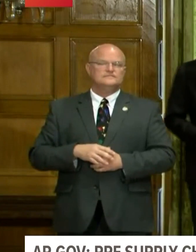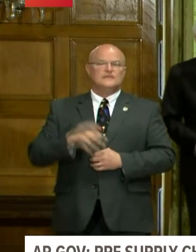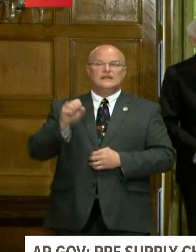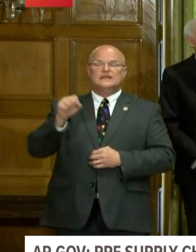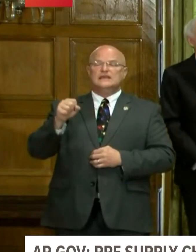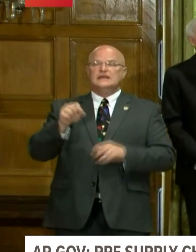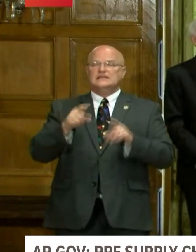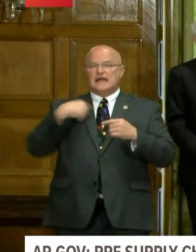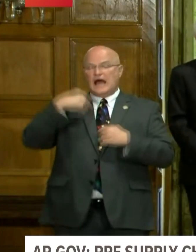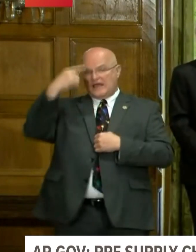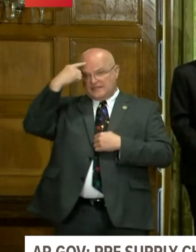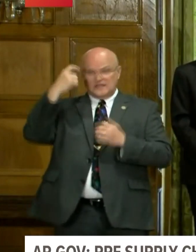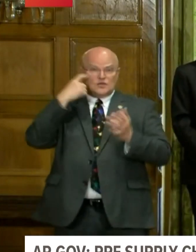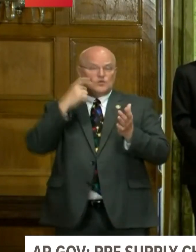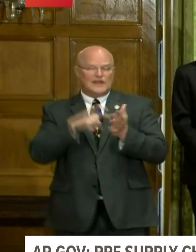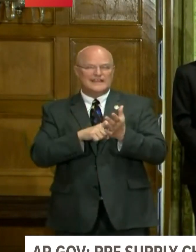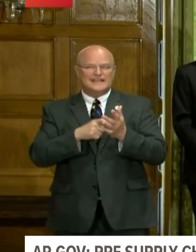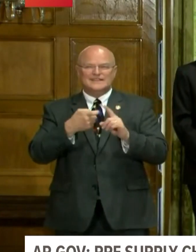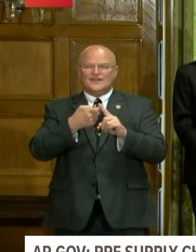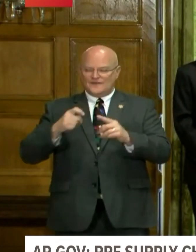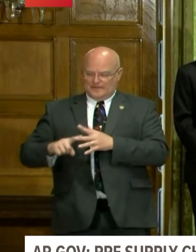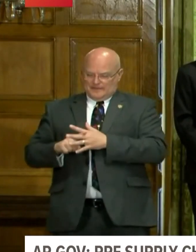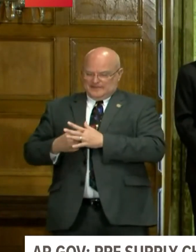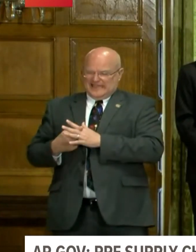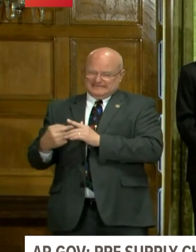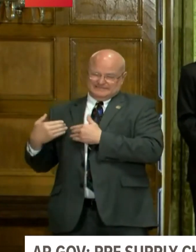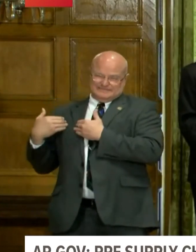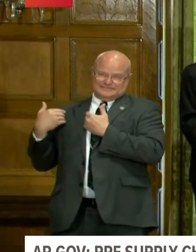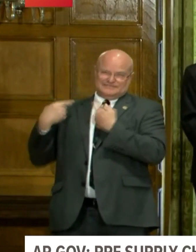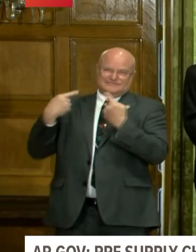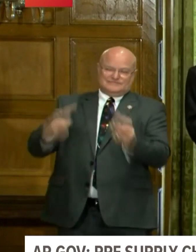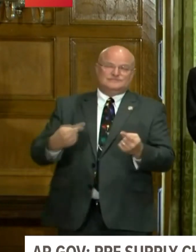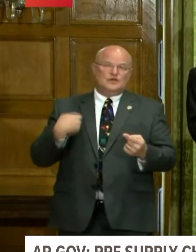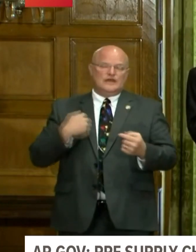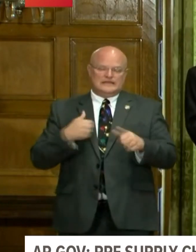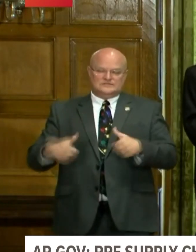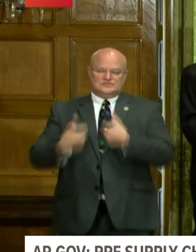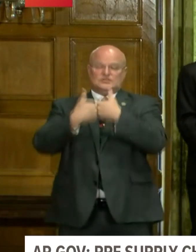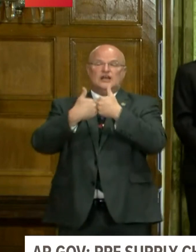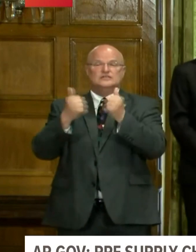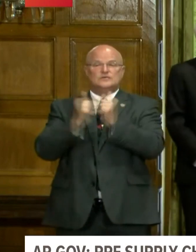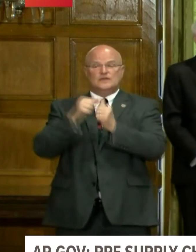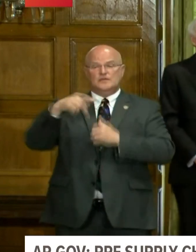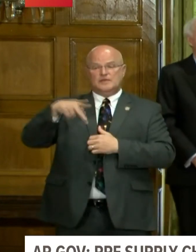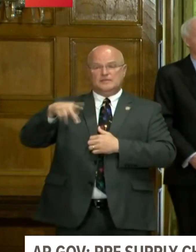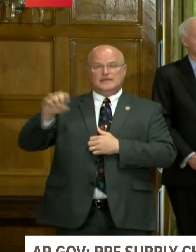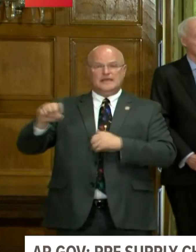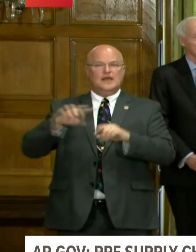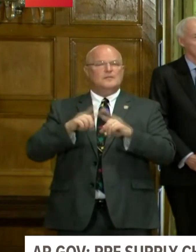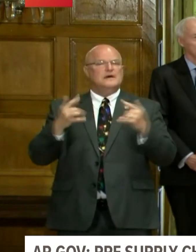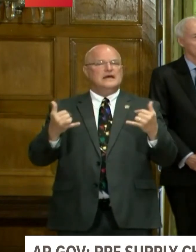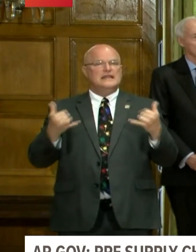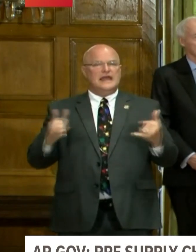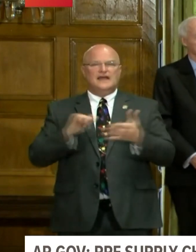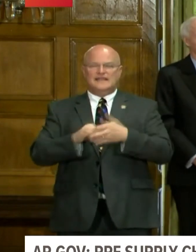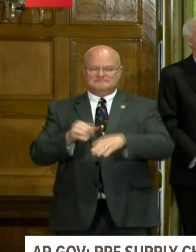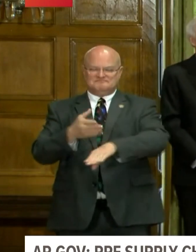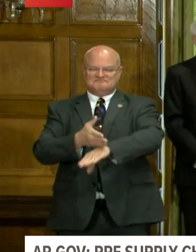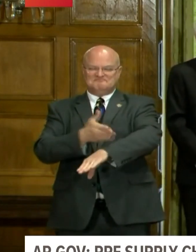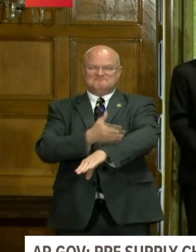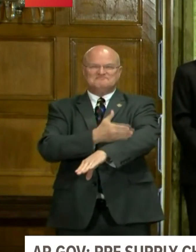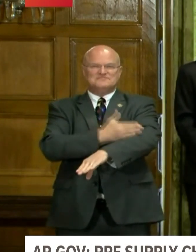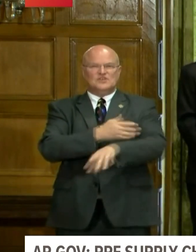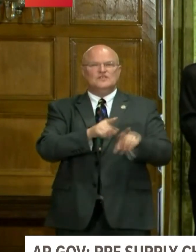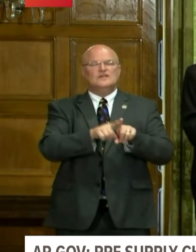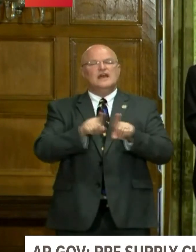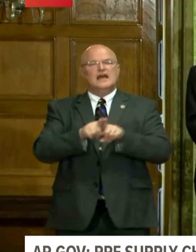Yes, as I think you recognize that from the beginning we've had challenges with PPE, although that seems to be improving somewhat